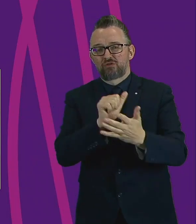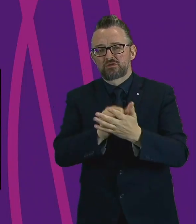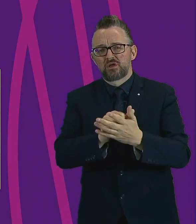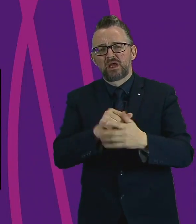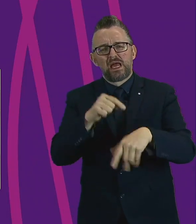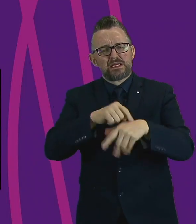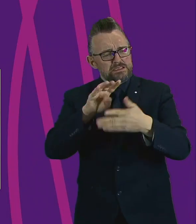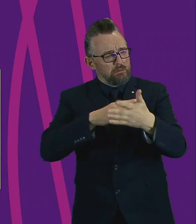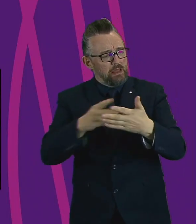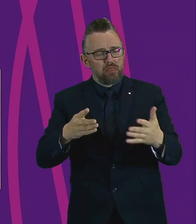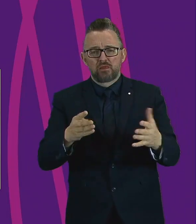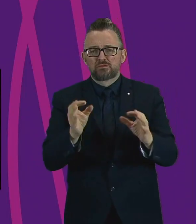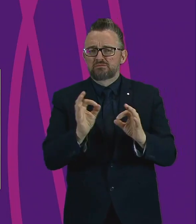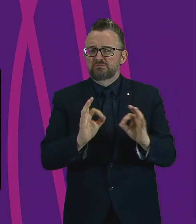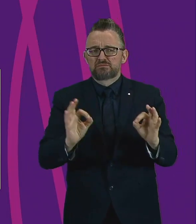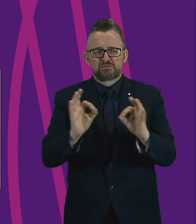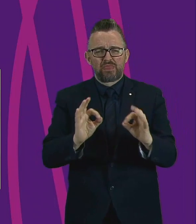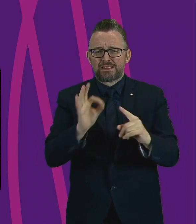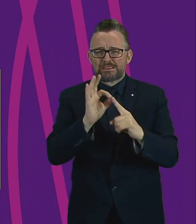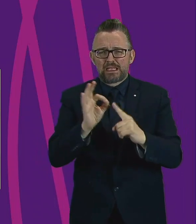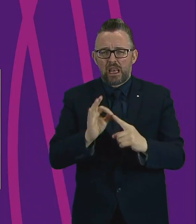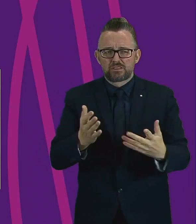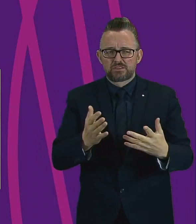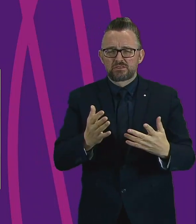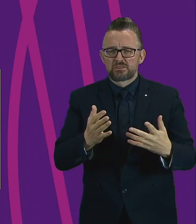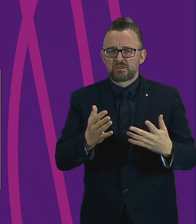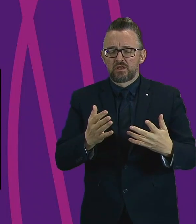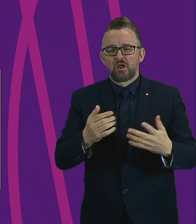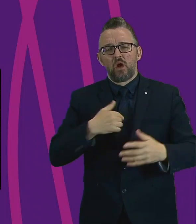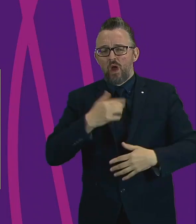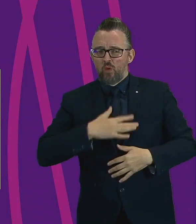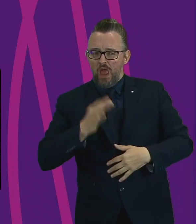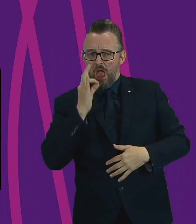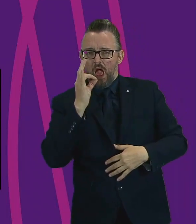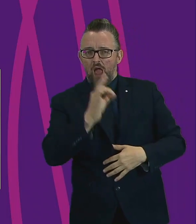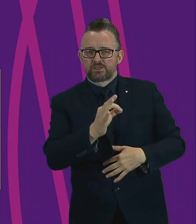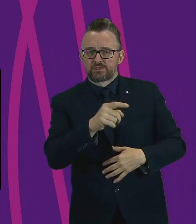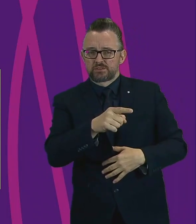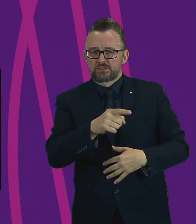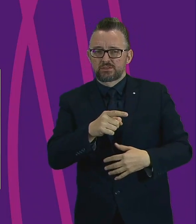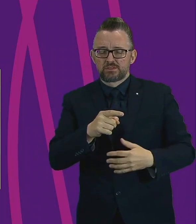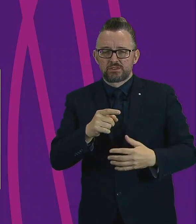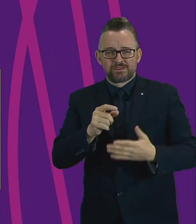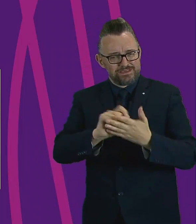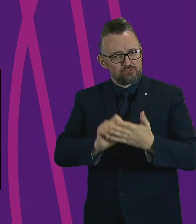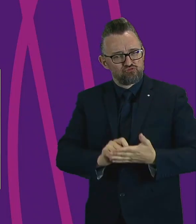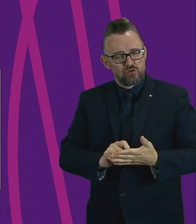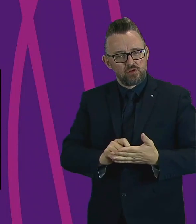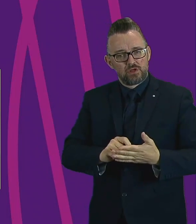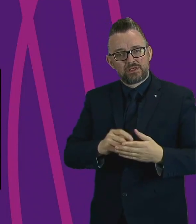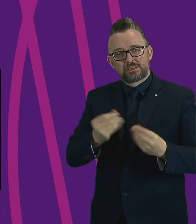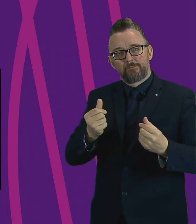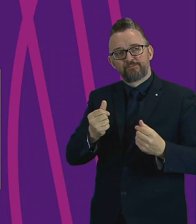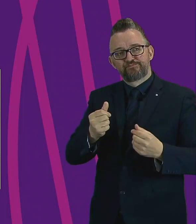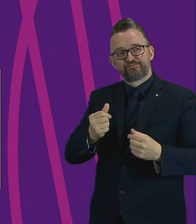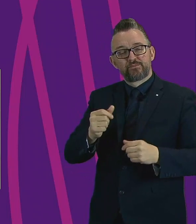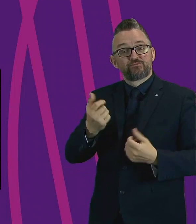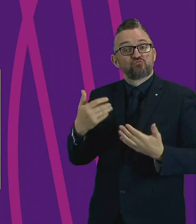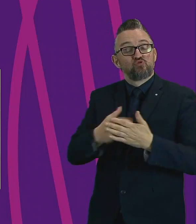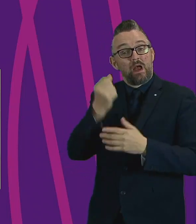timetable of when these services will be available. So I'd like to ask the Cabinet Secretary to consider A number of positive ideas